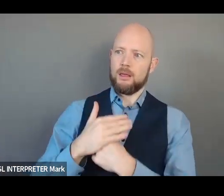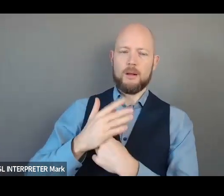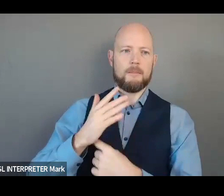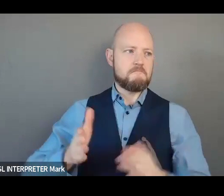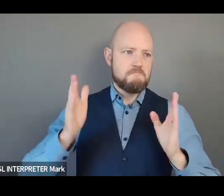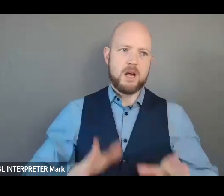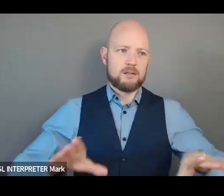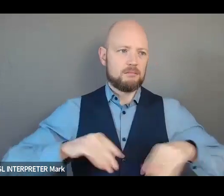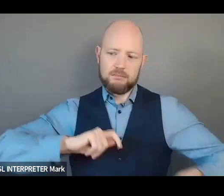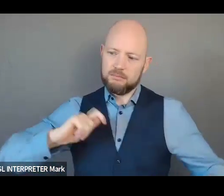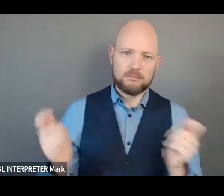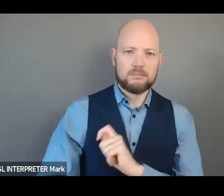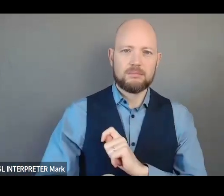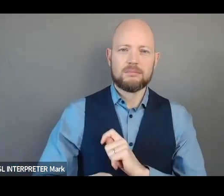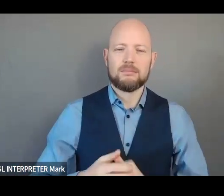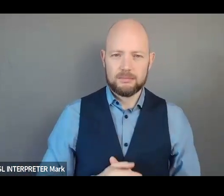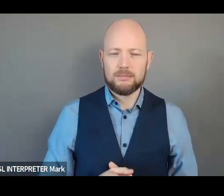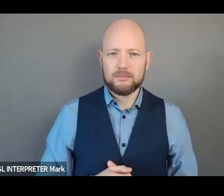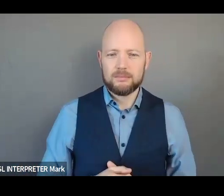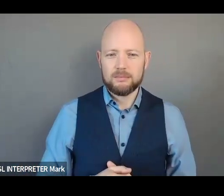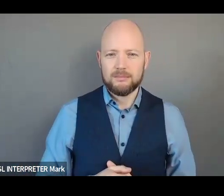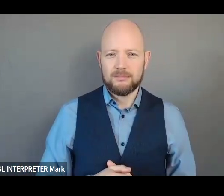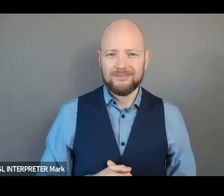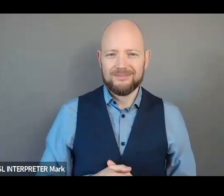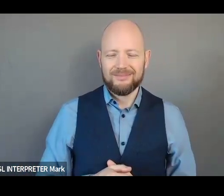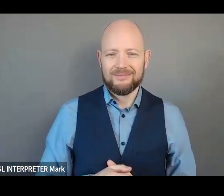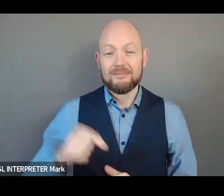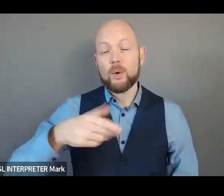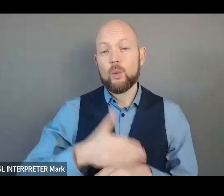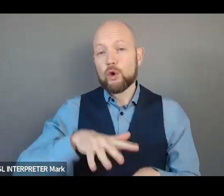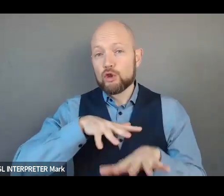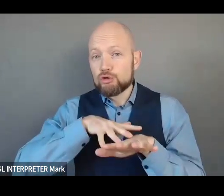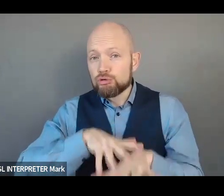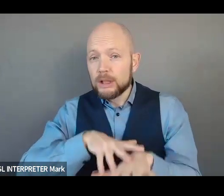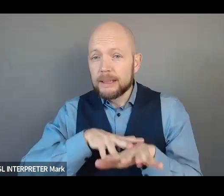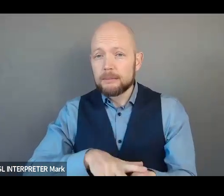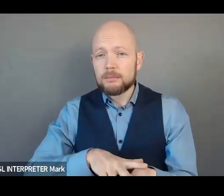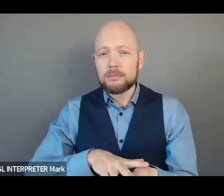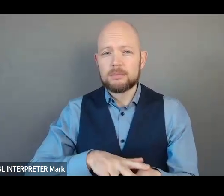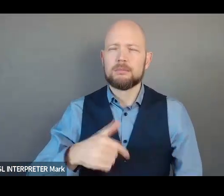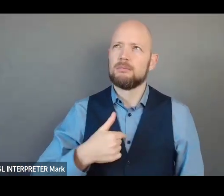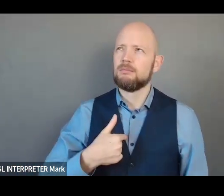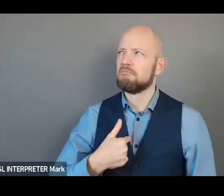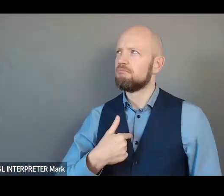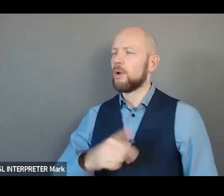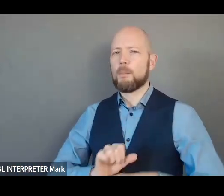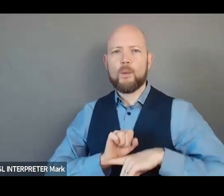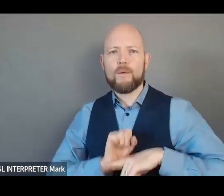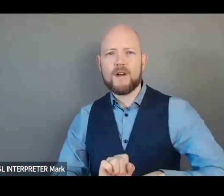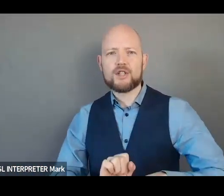stream that we're moving towards. I think one of the fundamental things that, in a sense, my provocation is that, you know, there has to